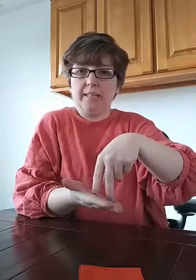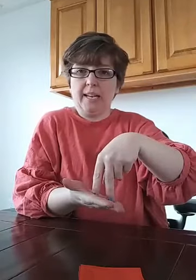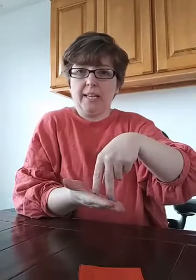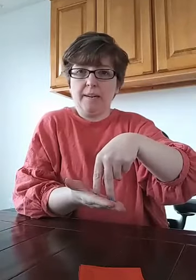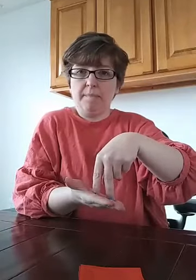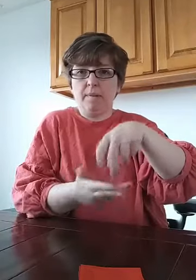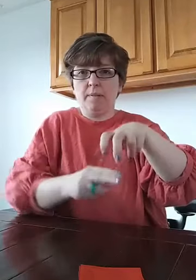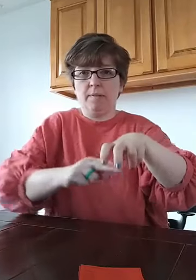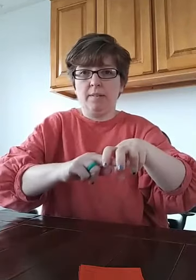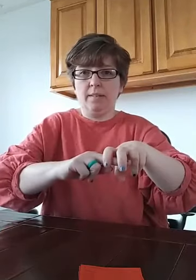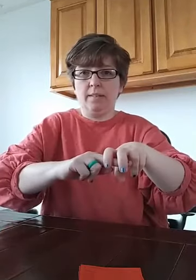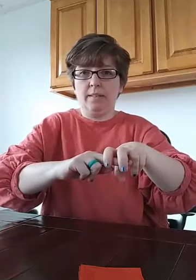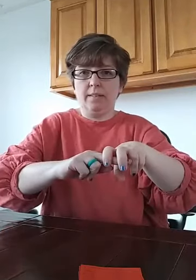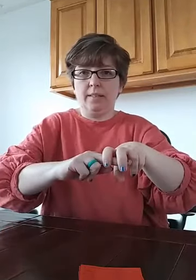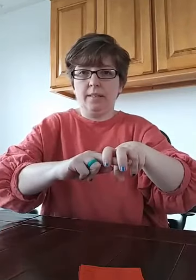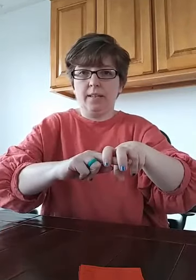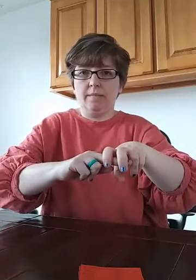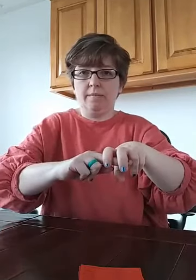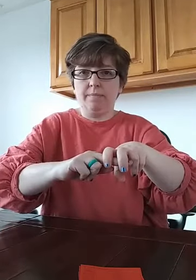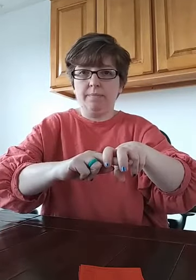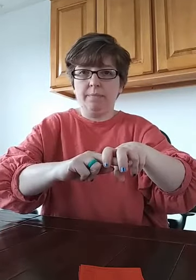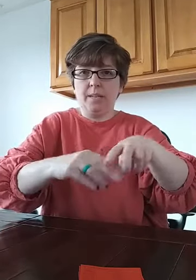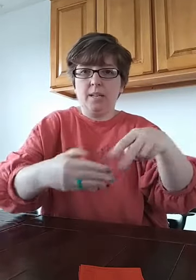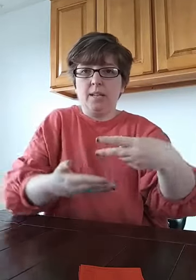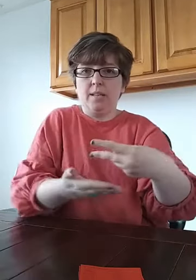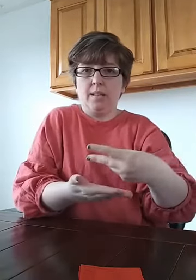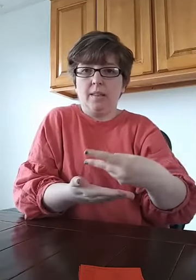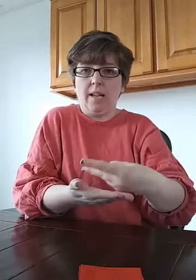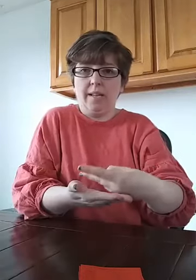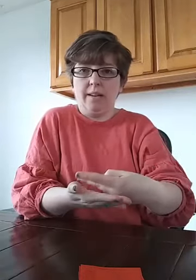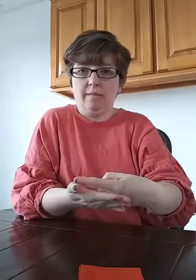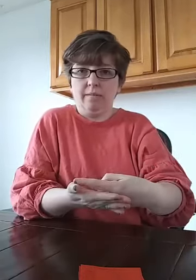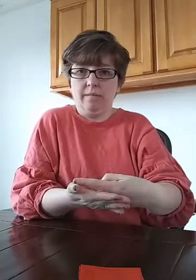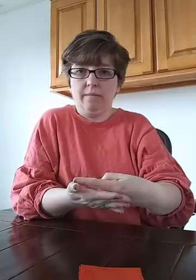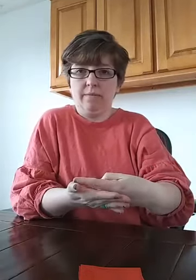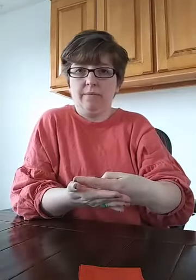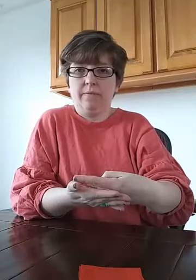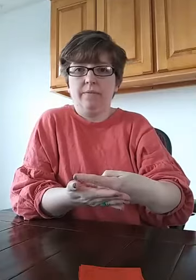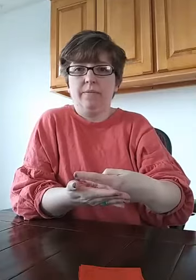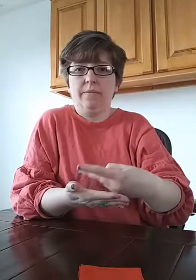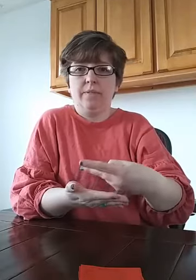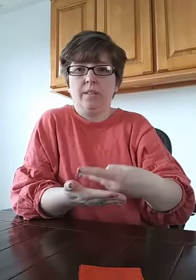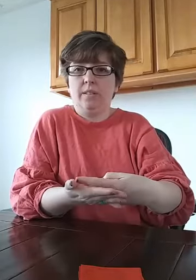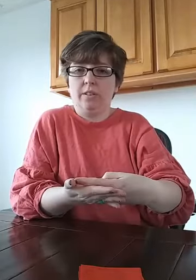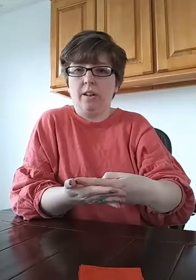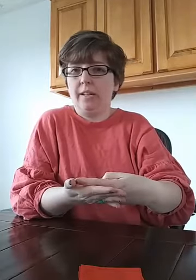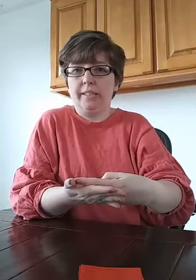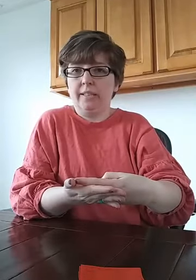stand up sit down lie down you're lying down